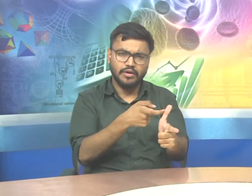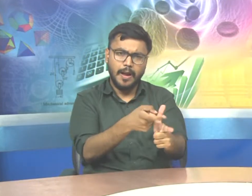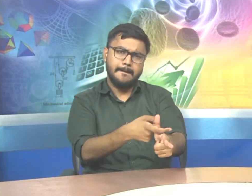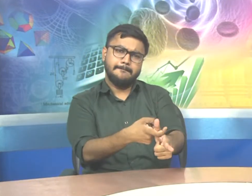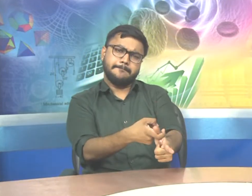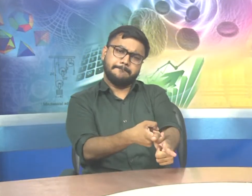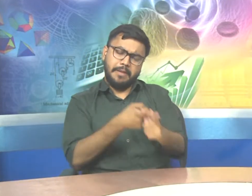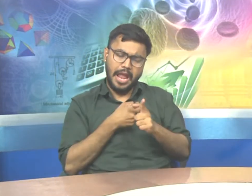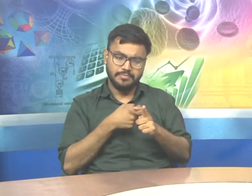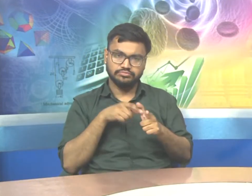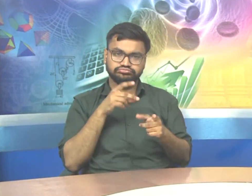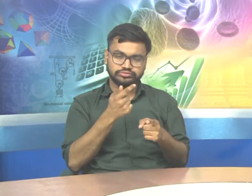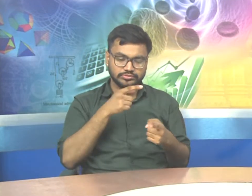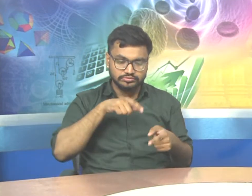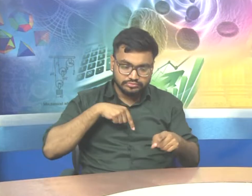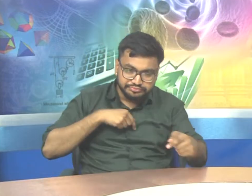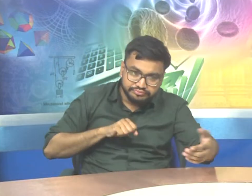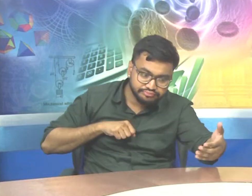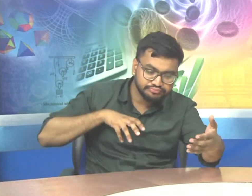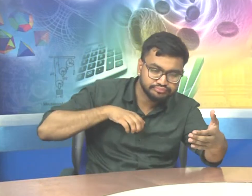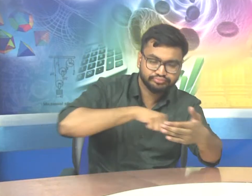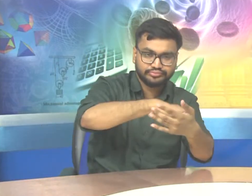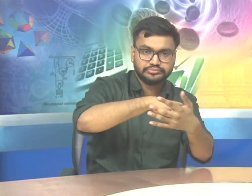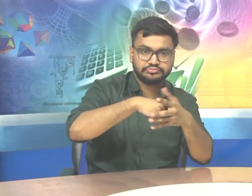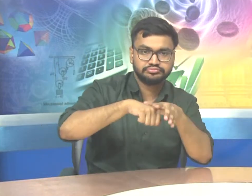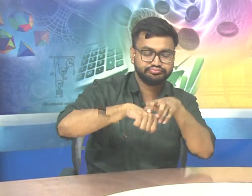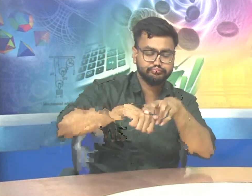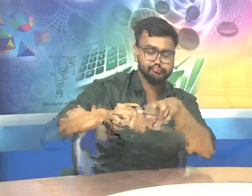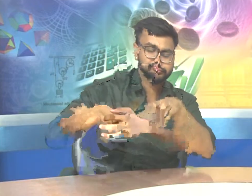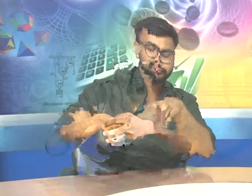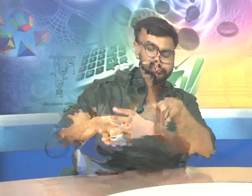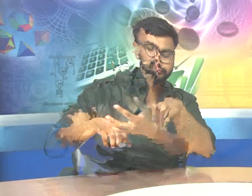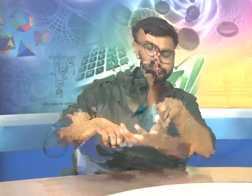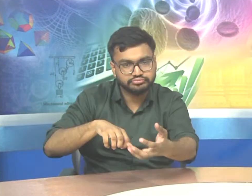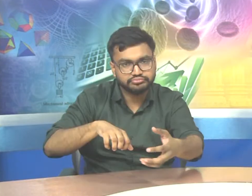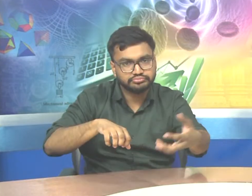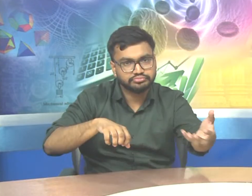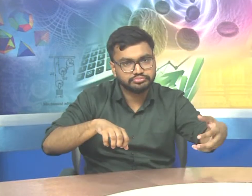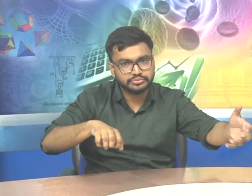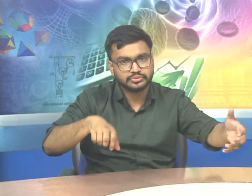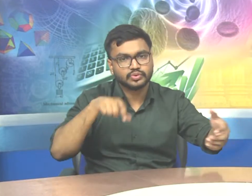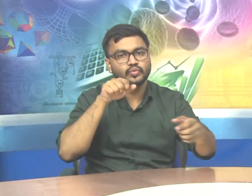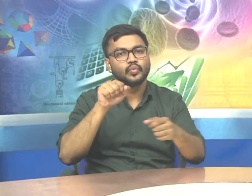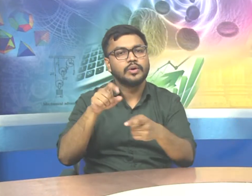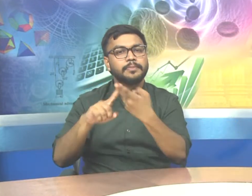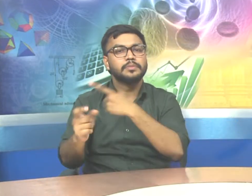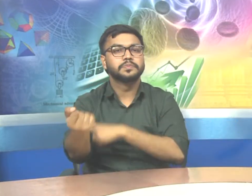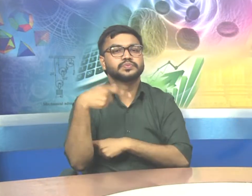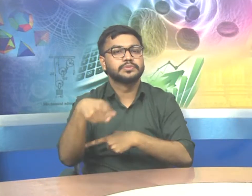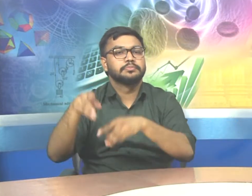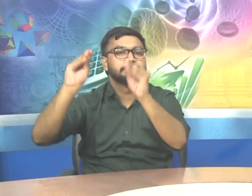Example, a fast bicycle. Here there is also a visual explanation of this